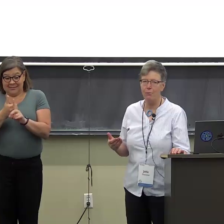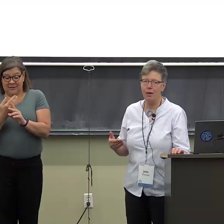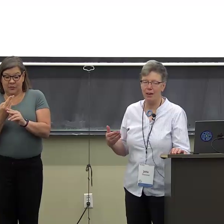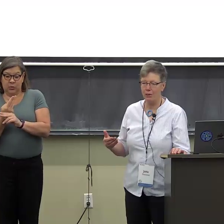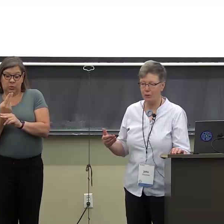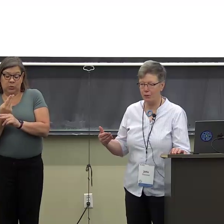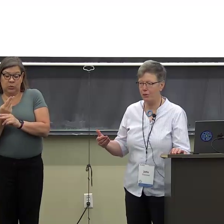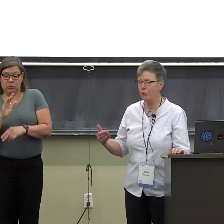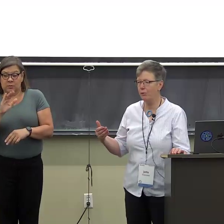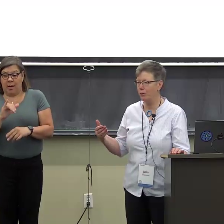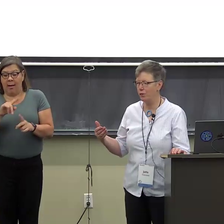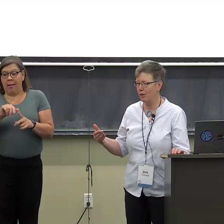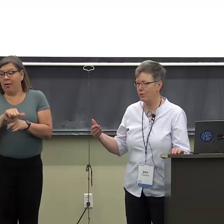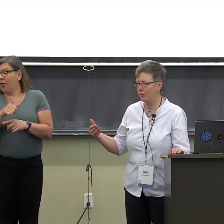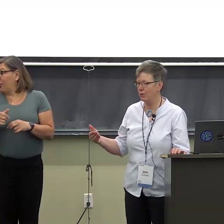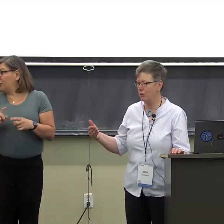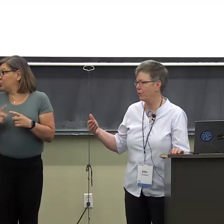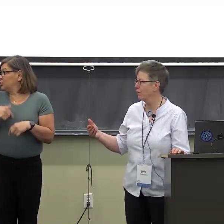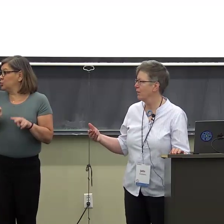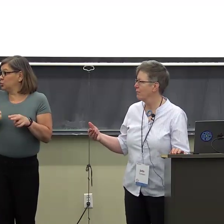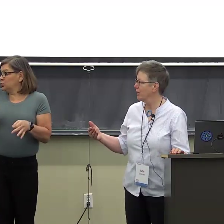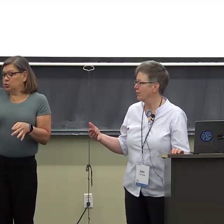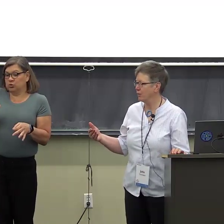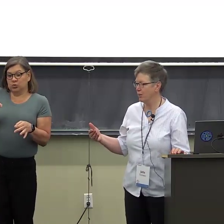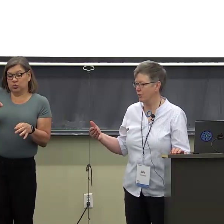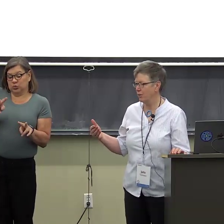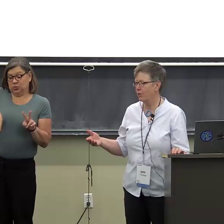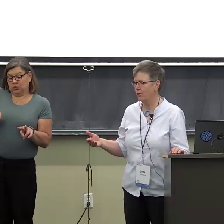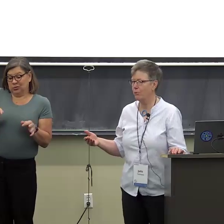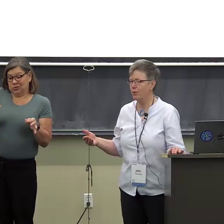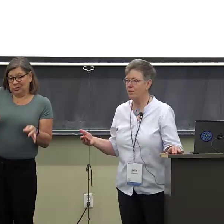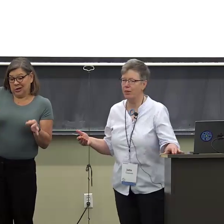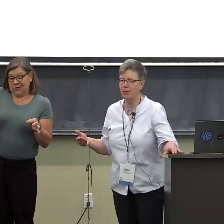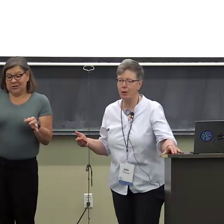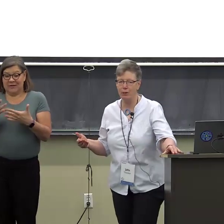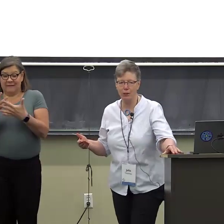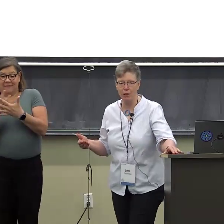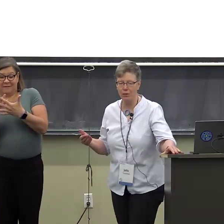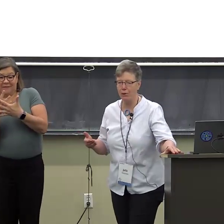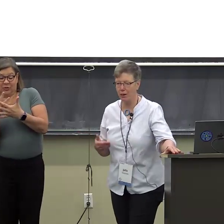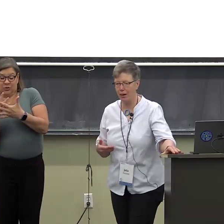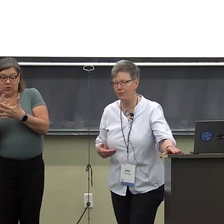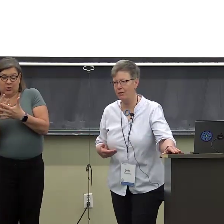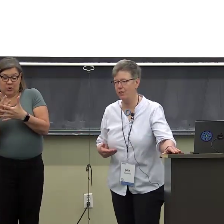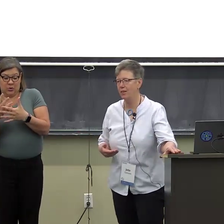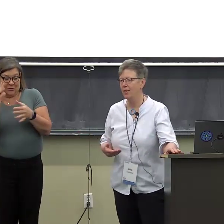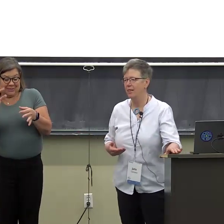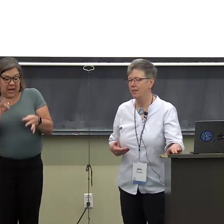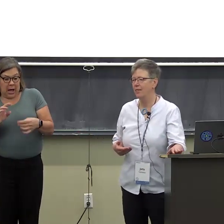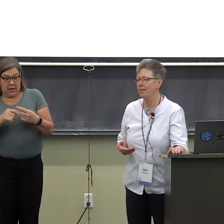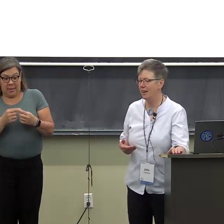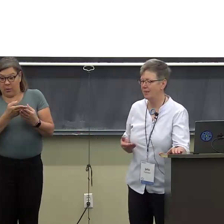used by others to judge, filter, make a decision, or determine something about you, and you are not